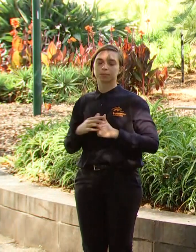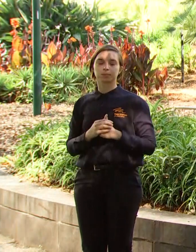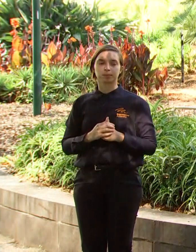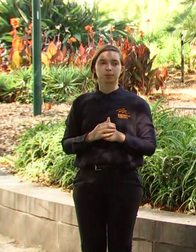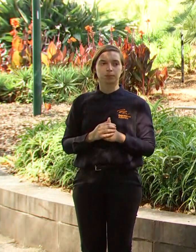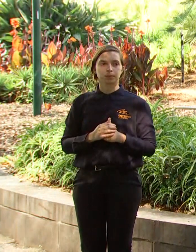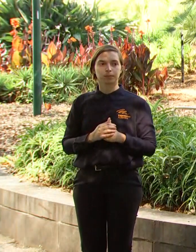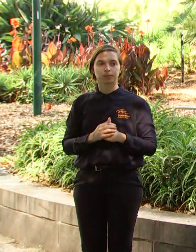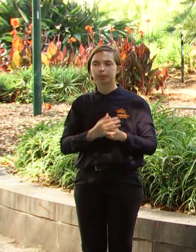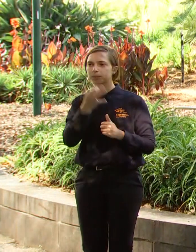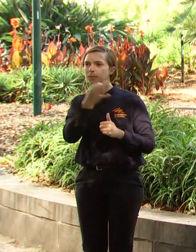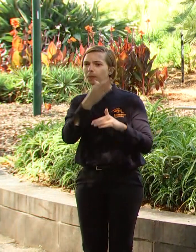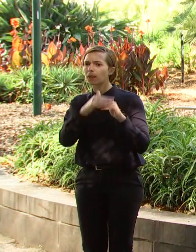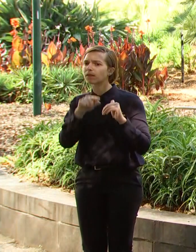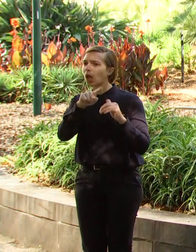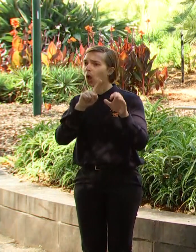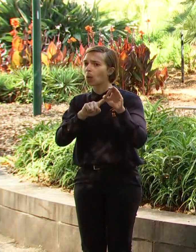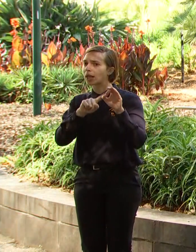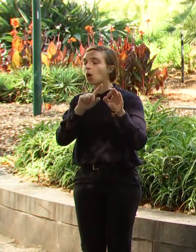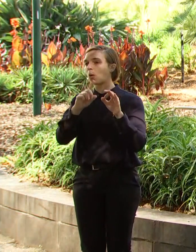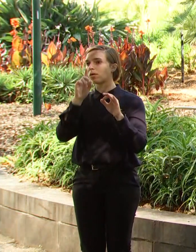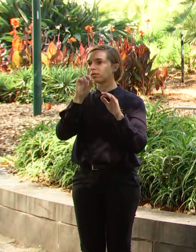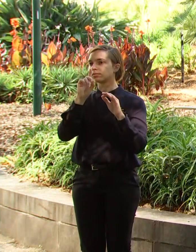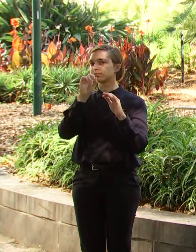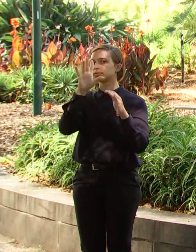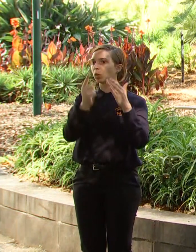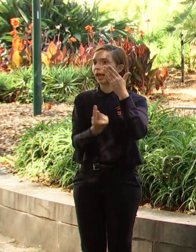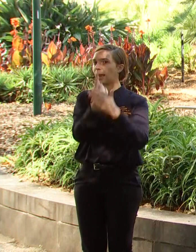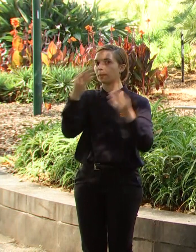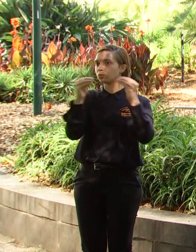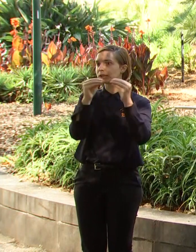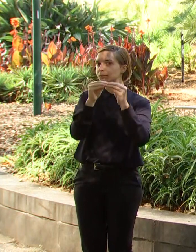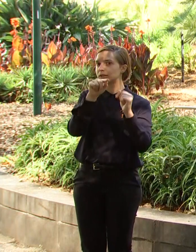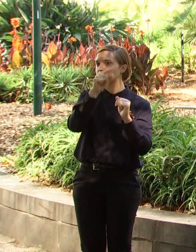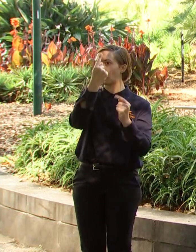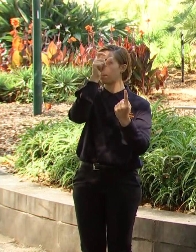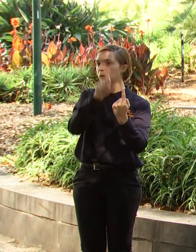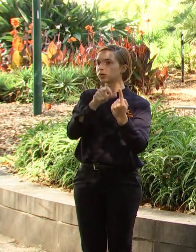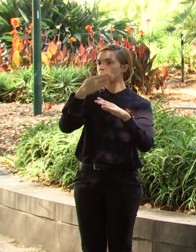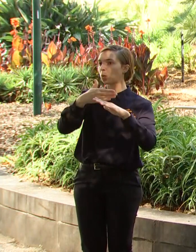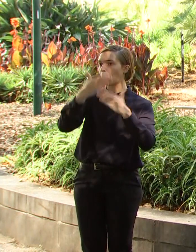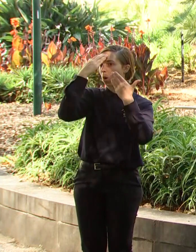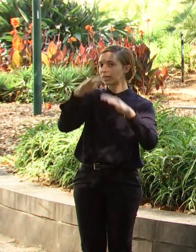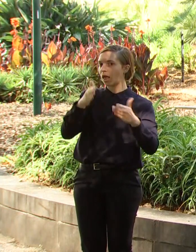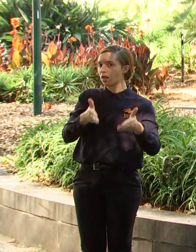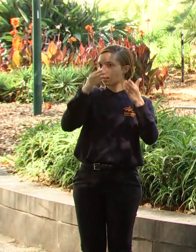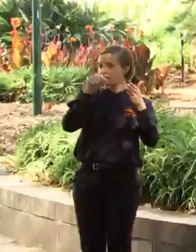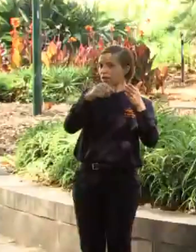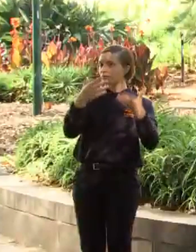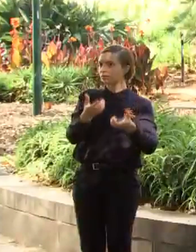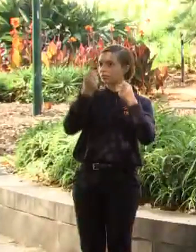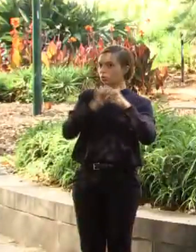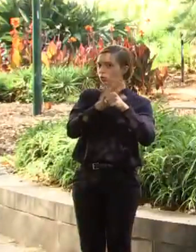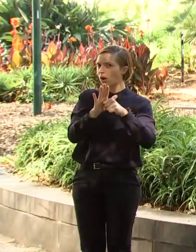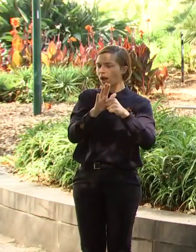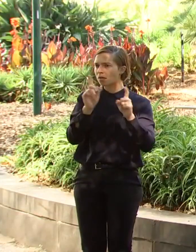your case in terms of your argument with National Cabinet about including those hotel quarantine screening procedures? Well, I'll be going into National Cabinet this morning and I'll be recommending to